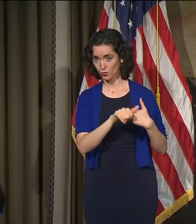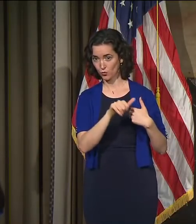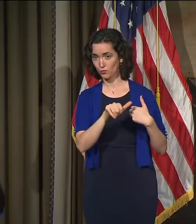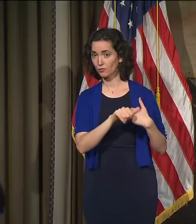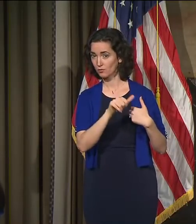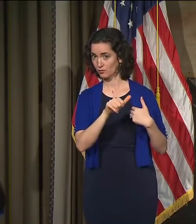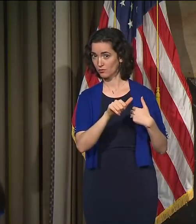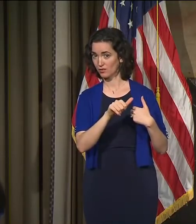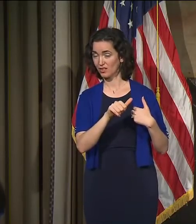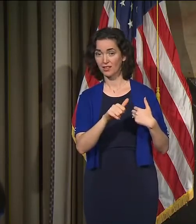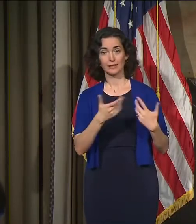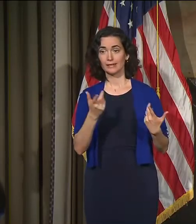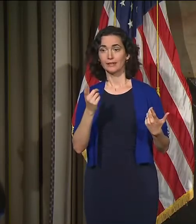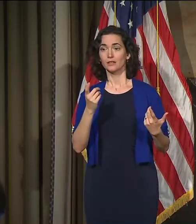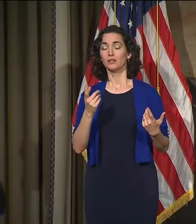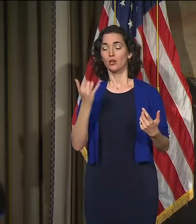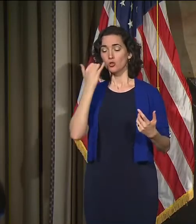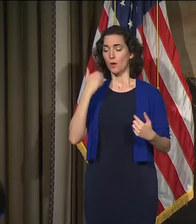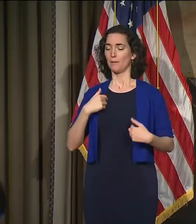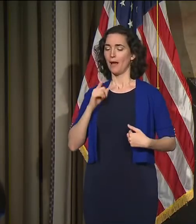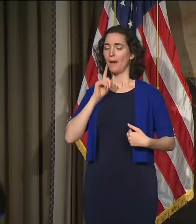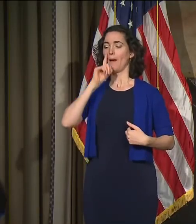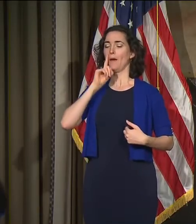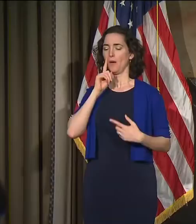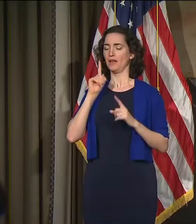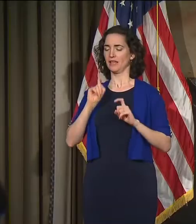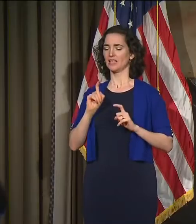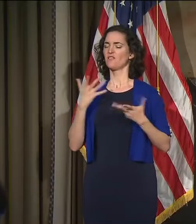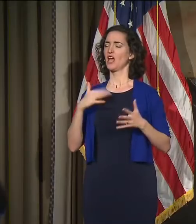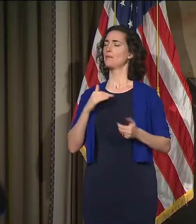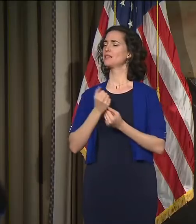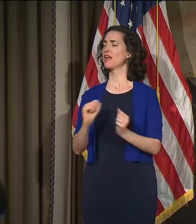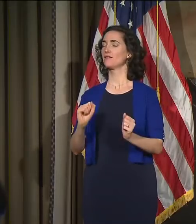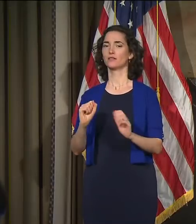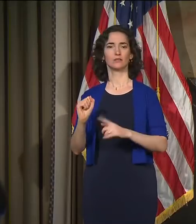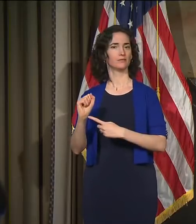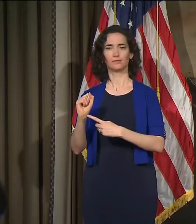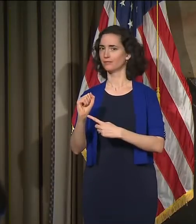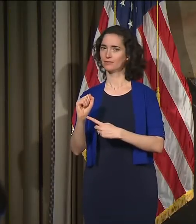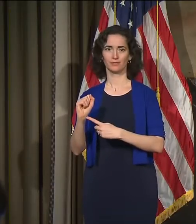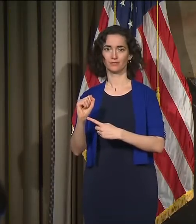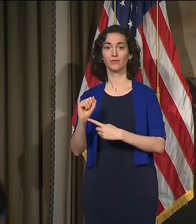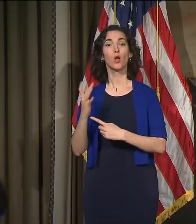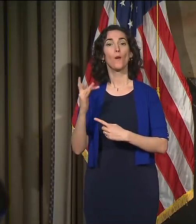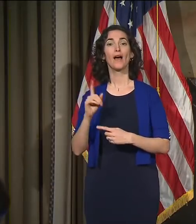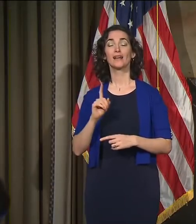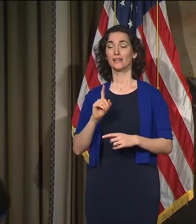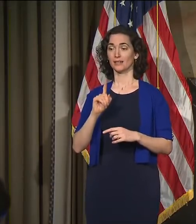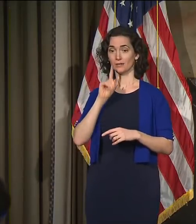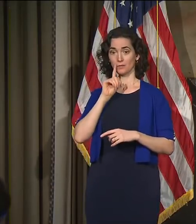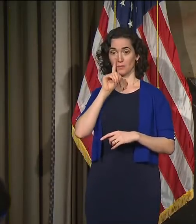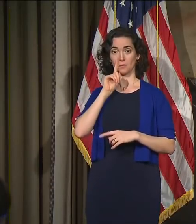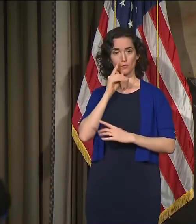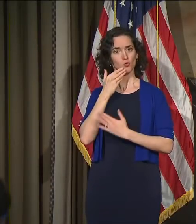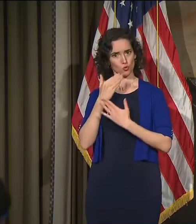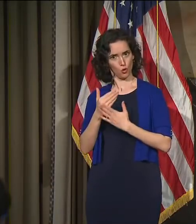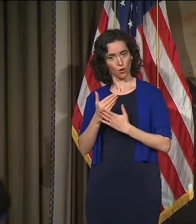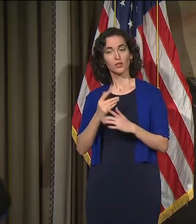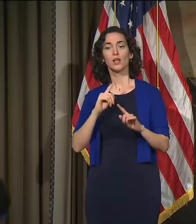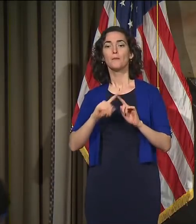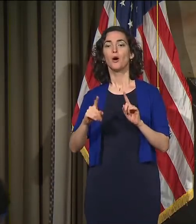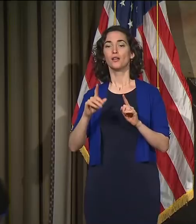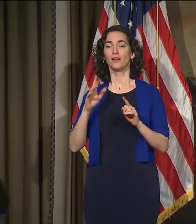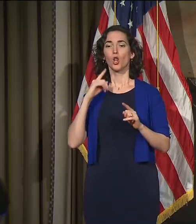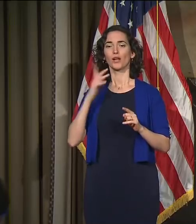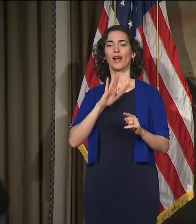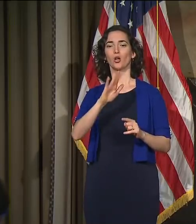frankly, you cannot test your way into that because they test, as good as they are a snapshot at that point in time.